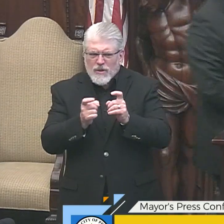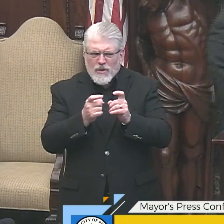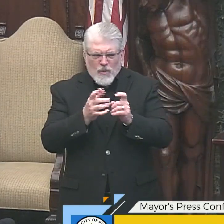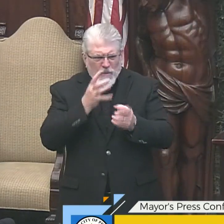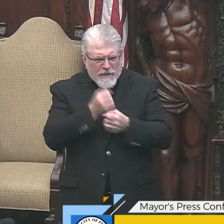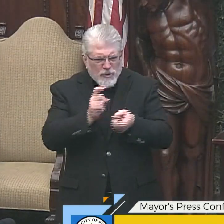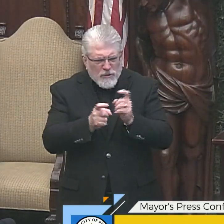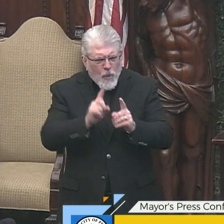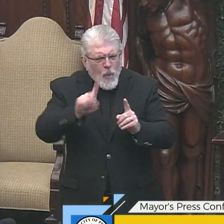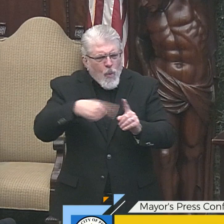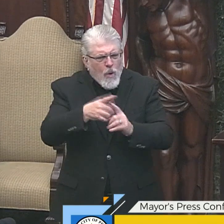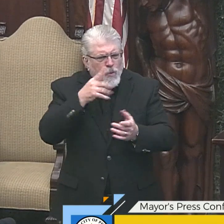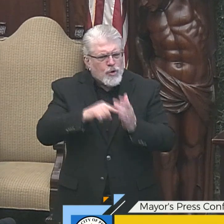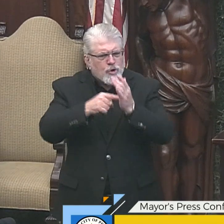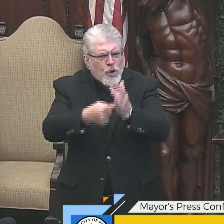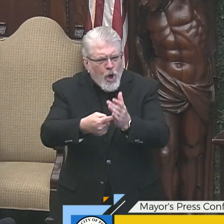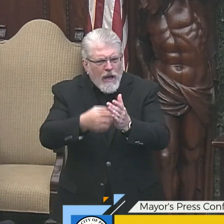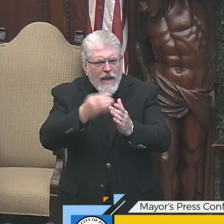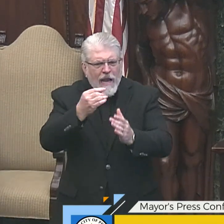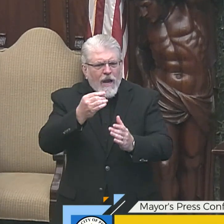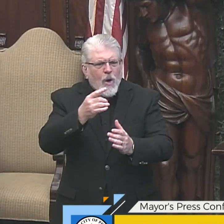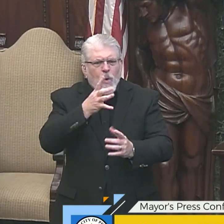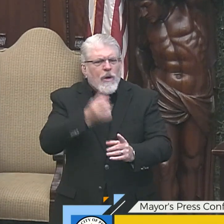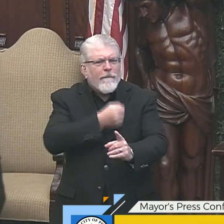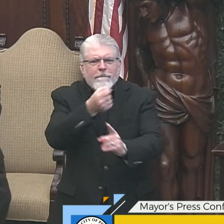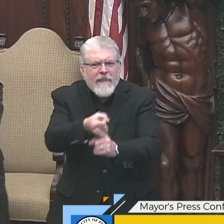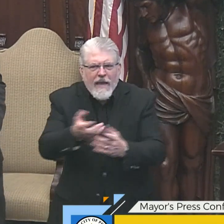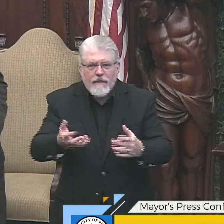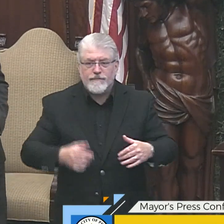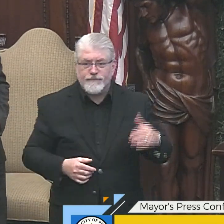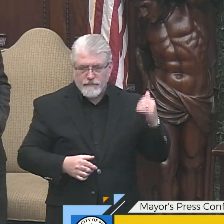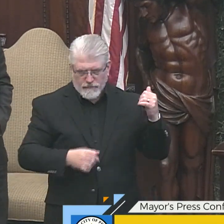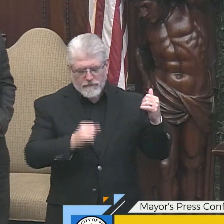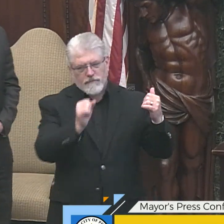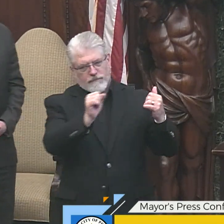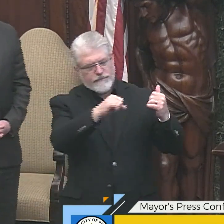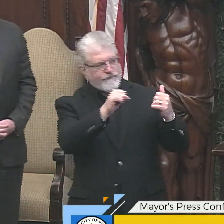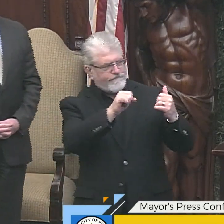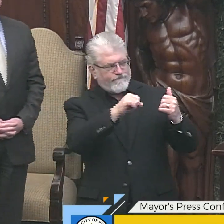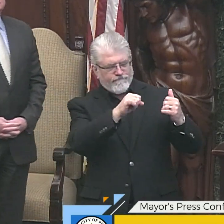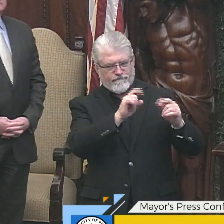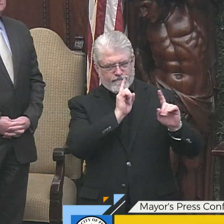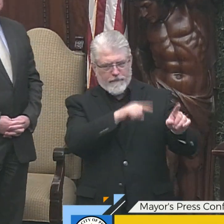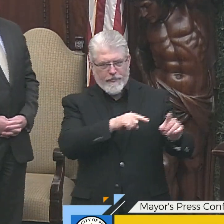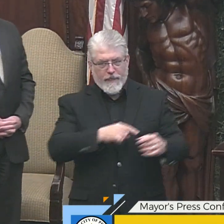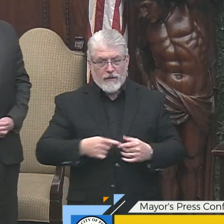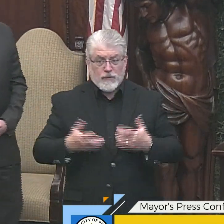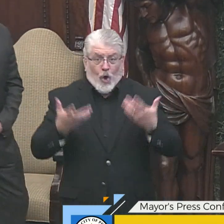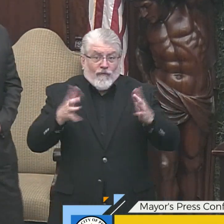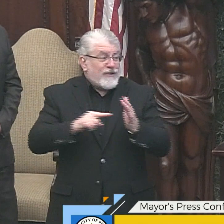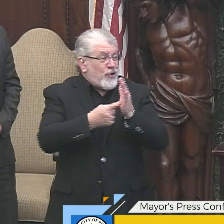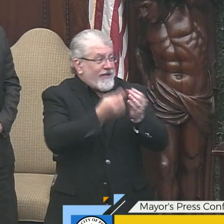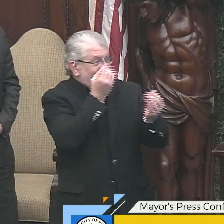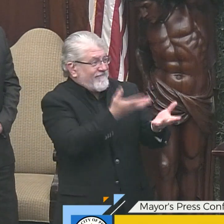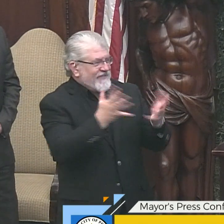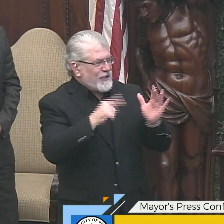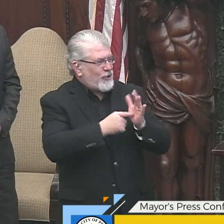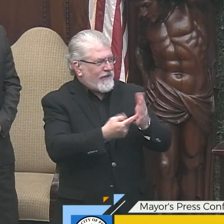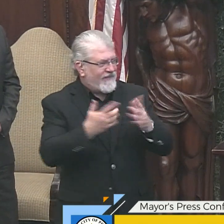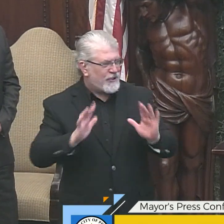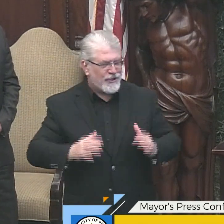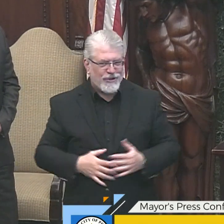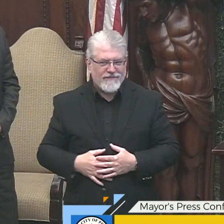Yes, thank you. Those provisions, those enforcement have already started. So there's a softening of